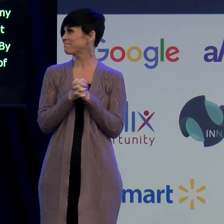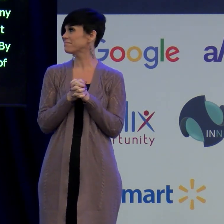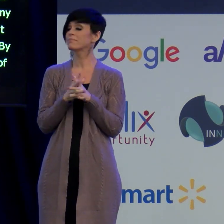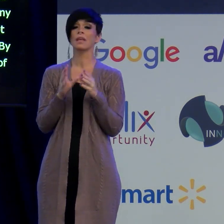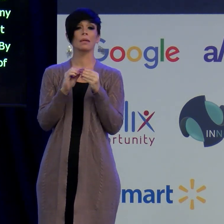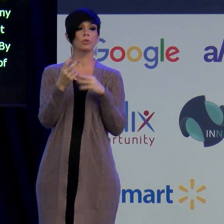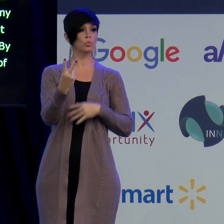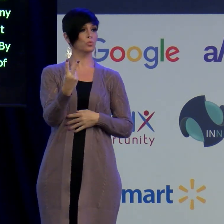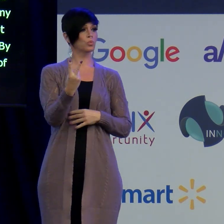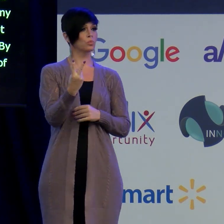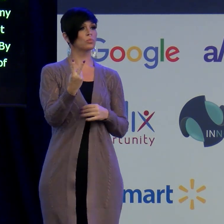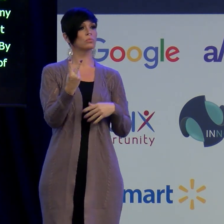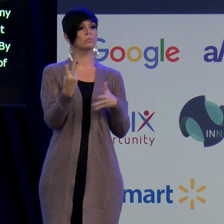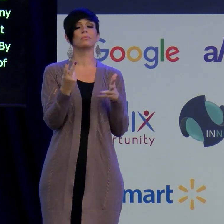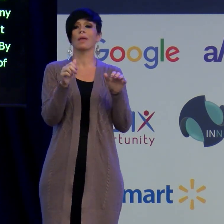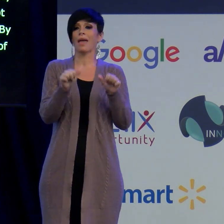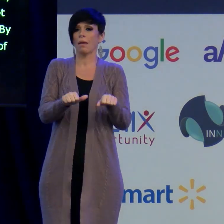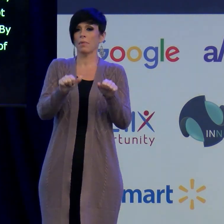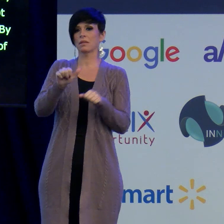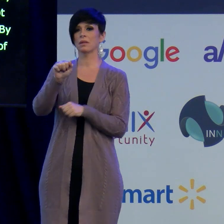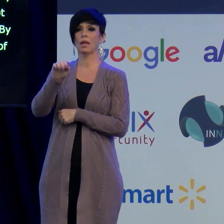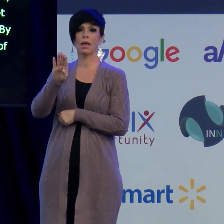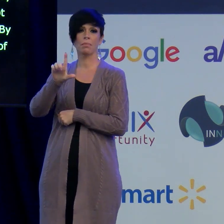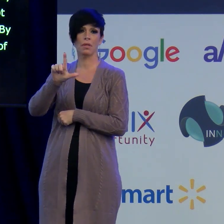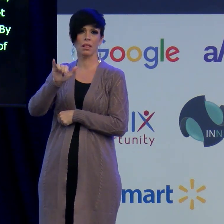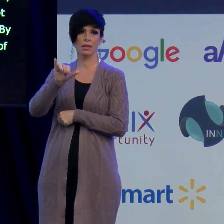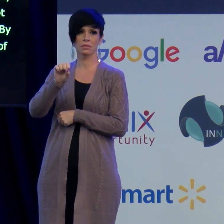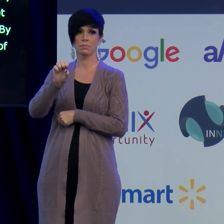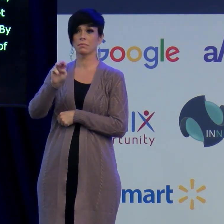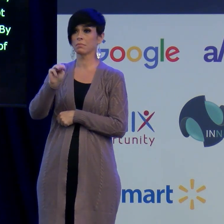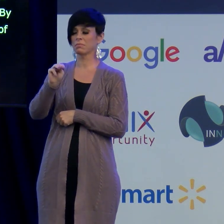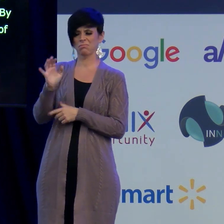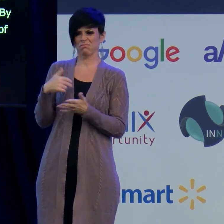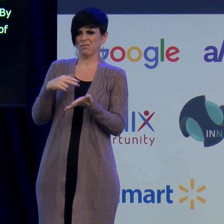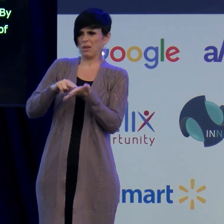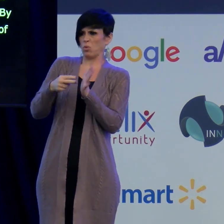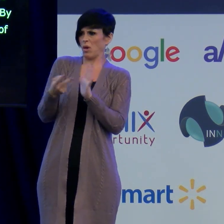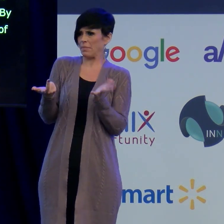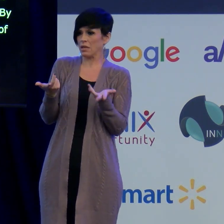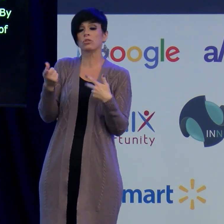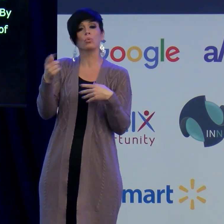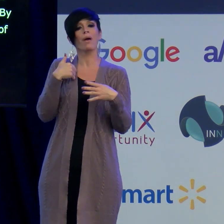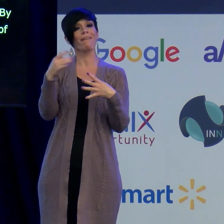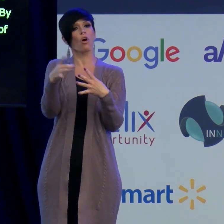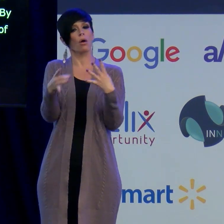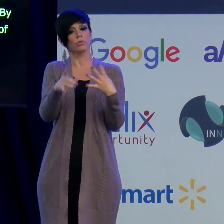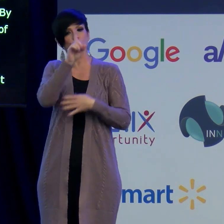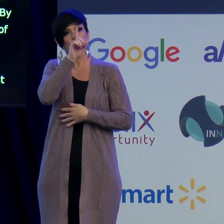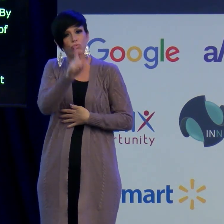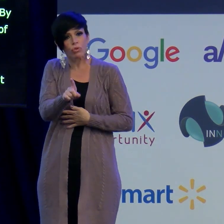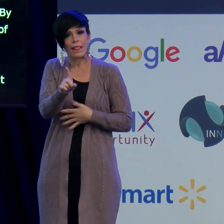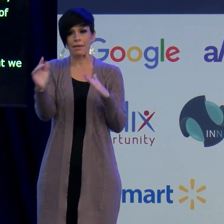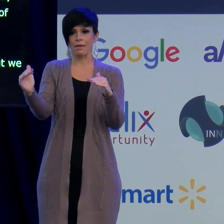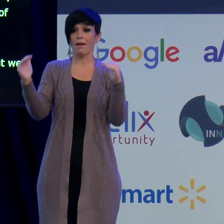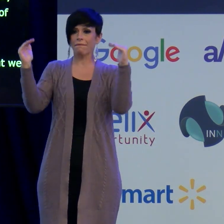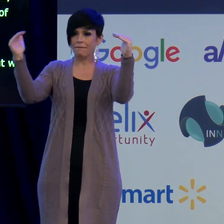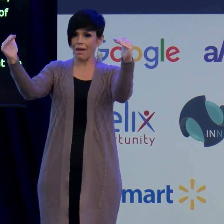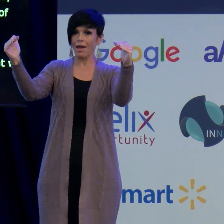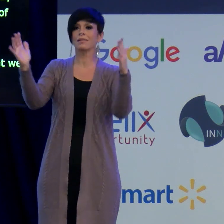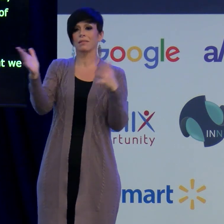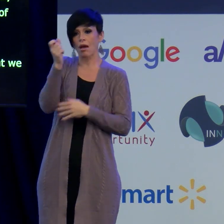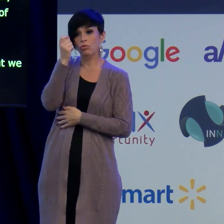Number two, ableism. And what do I mean by ableism? Is that we have some options to really advance